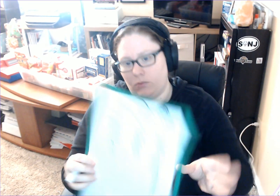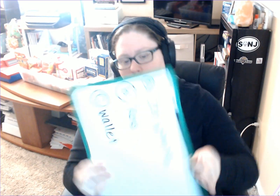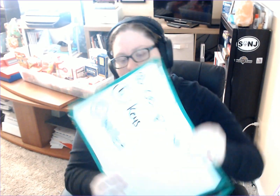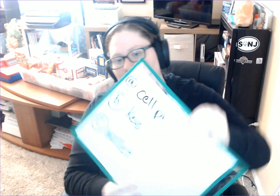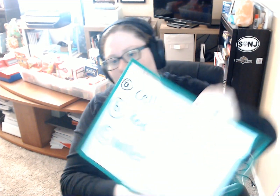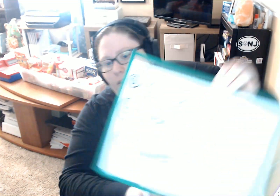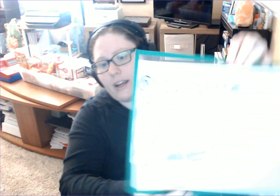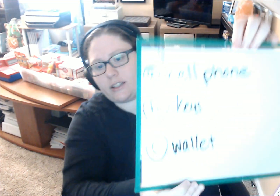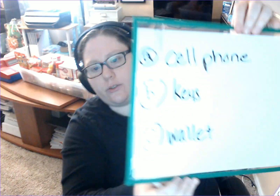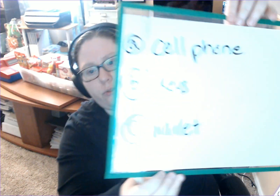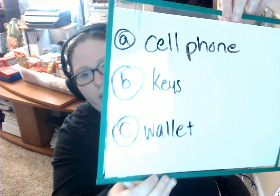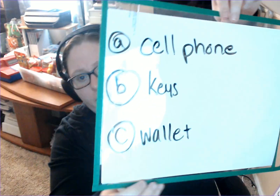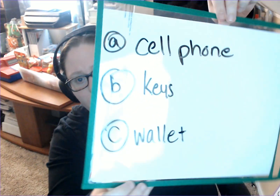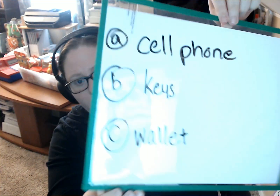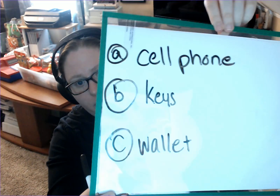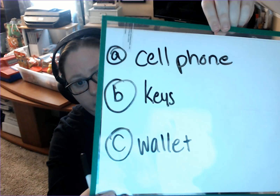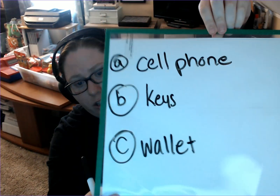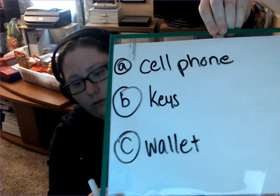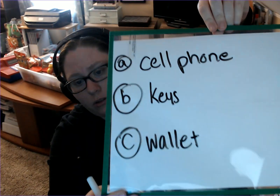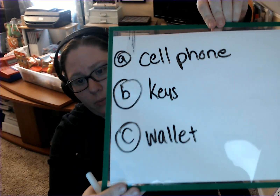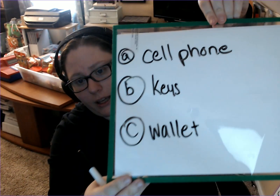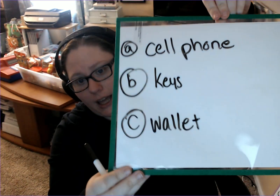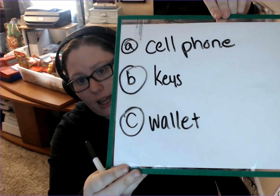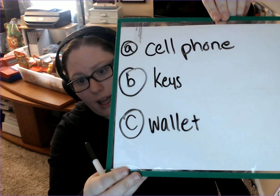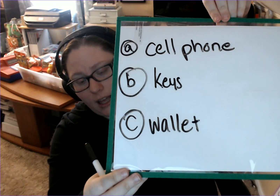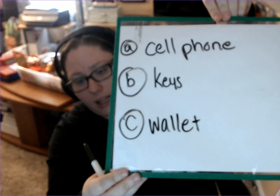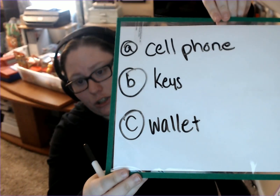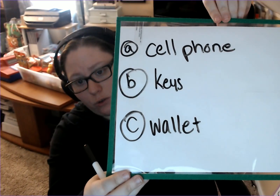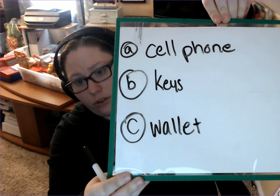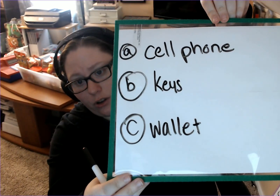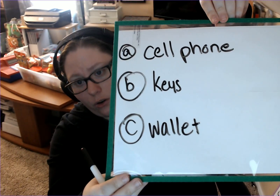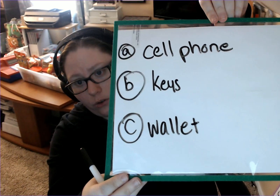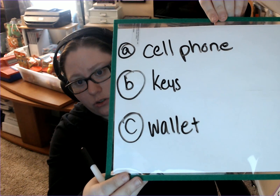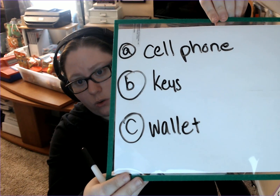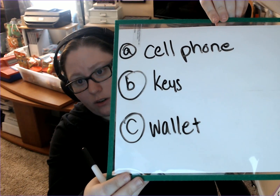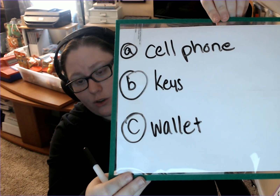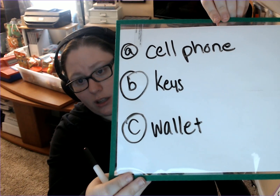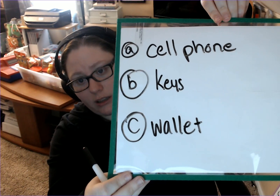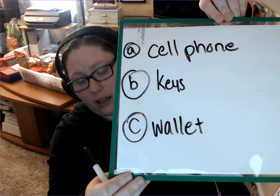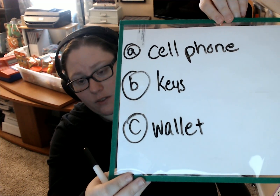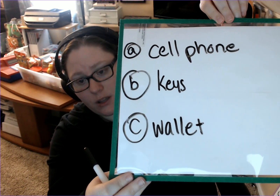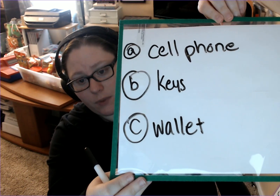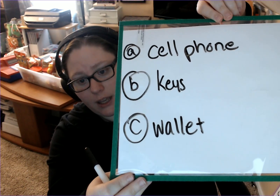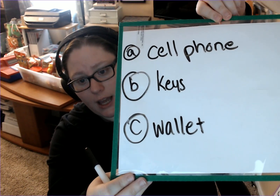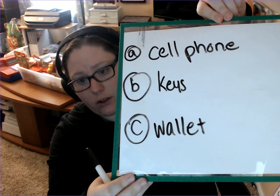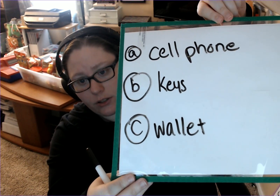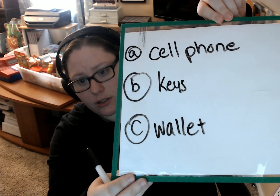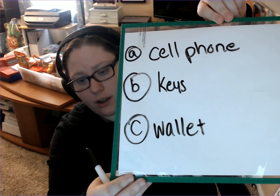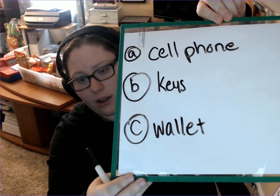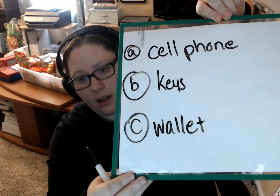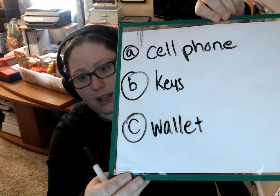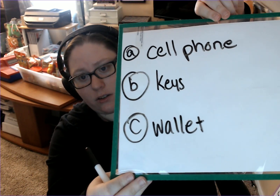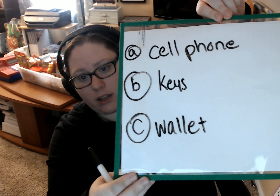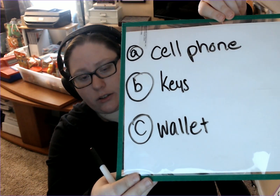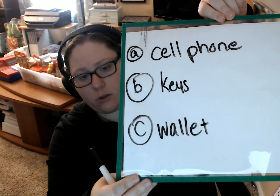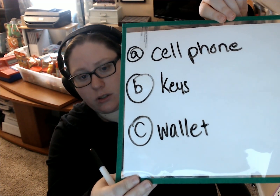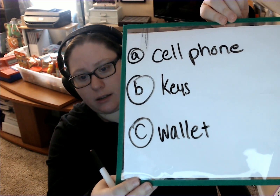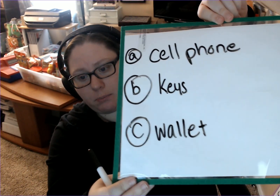All right, so there's our list. You can pick any 2 of those, or if you can think of something else. I know they also said pens